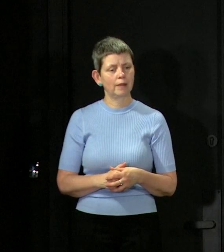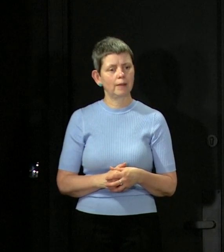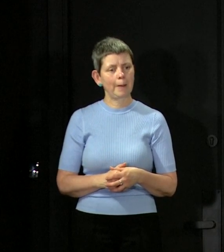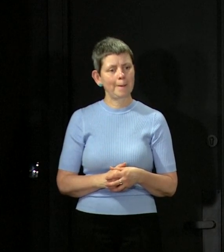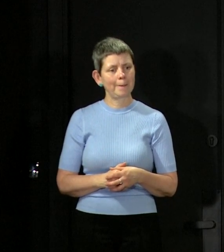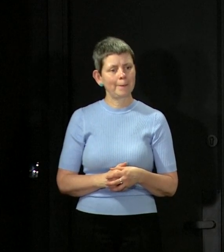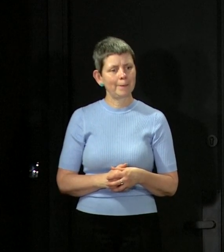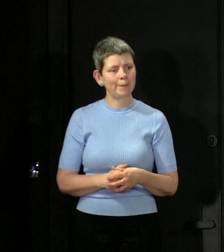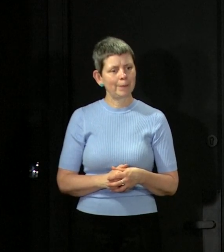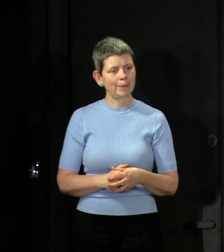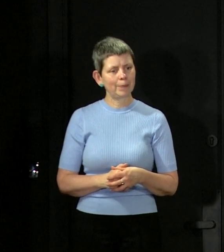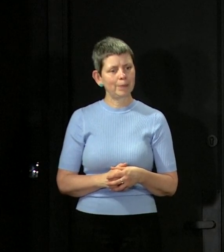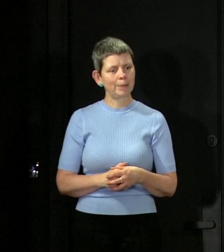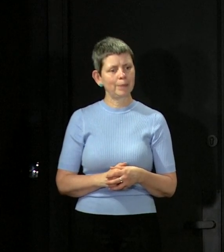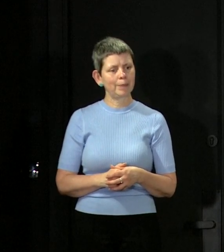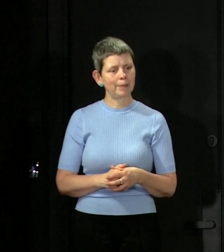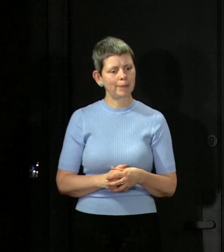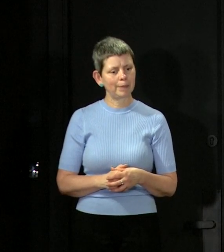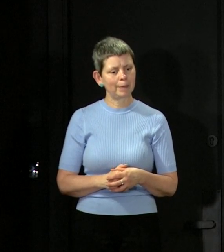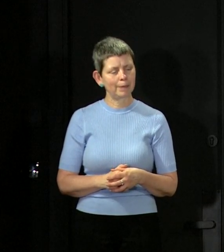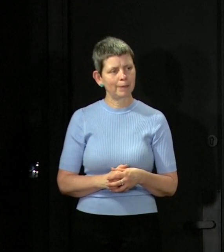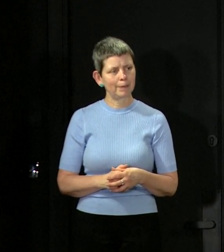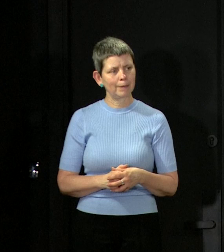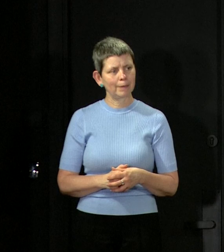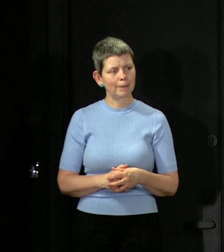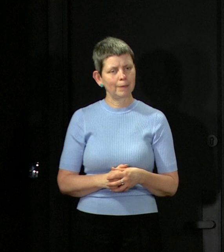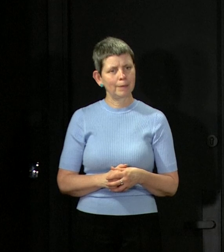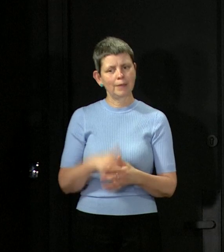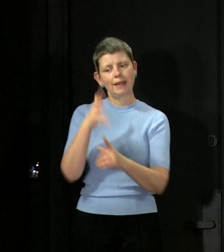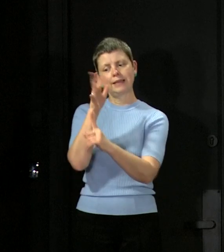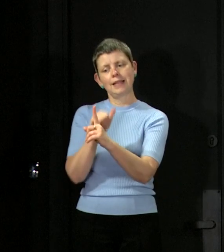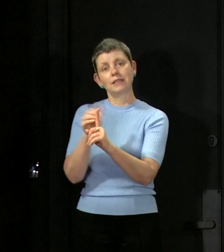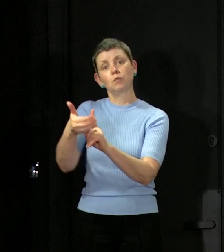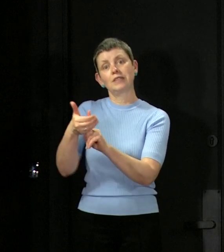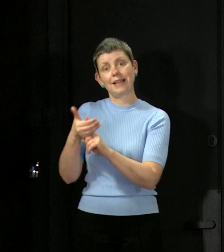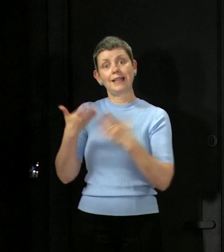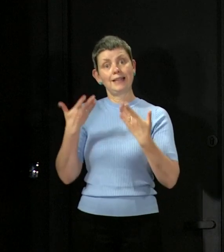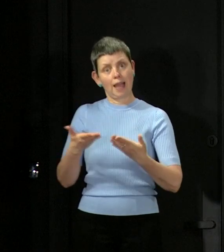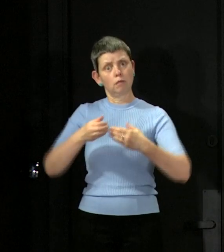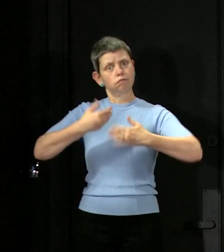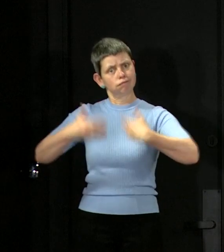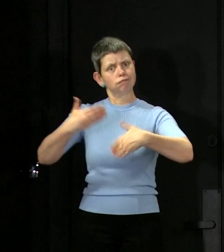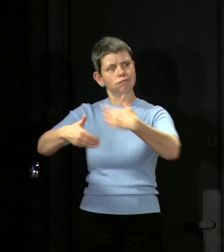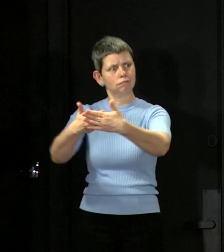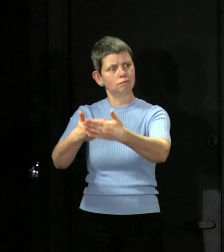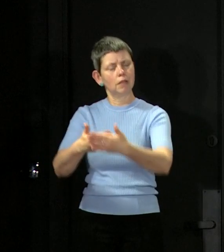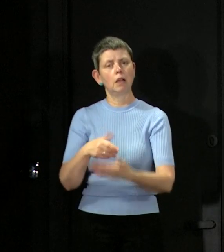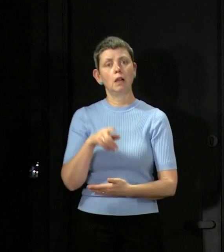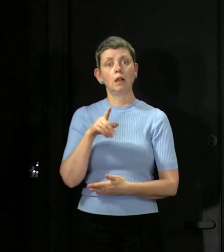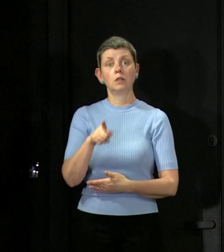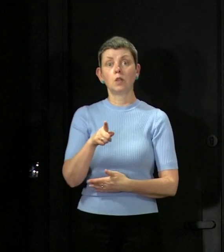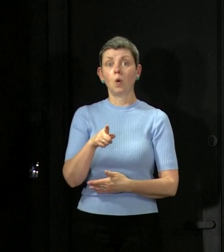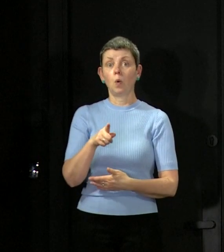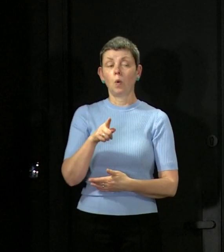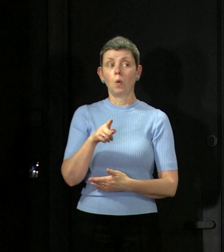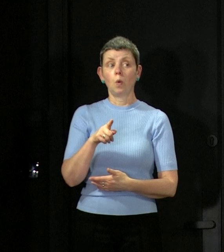Good afternoon, First Minister. With Test and Protect now in place, will the Scottish Government introduce mandatory testing for all of